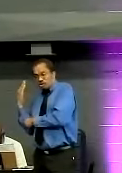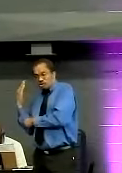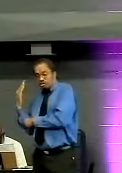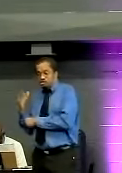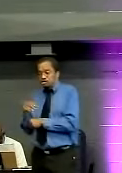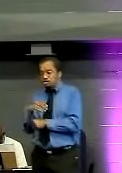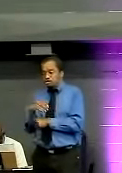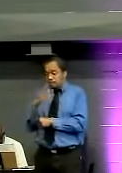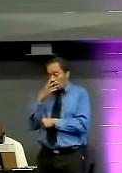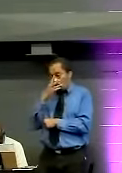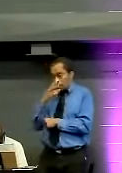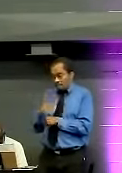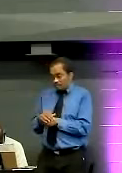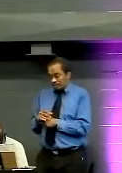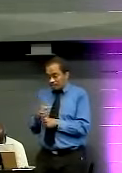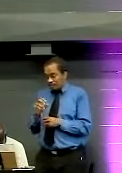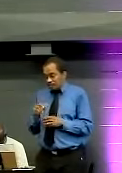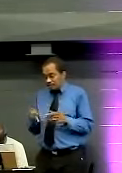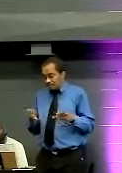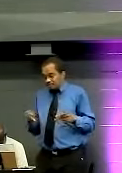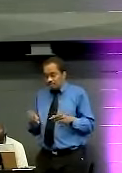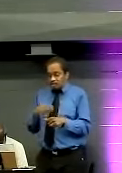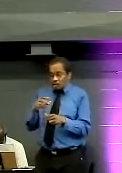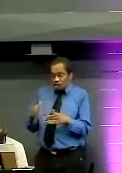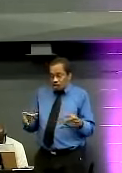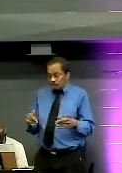You bit about something somebody did on the playground.